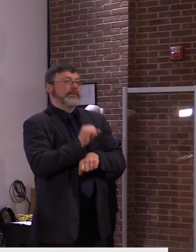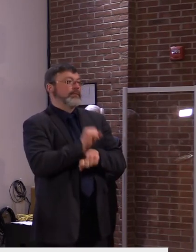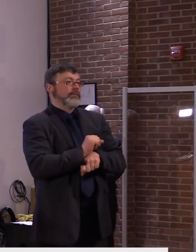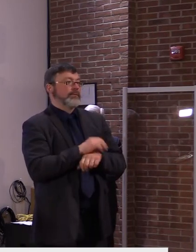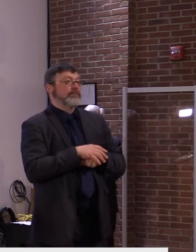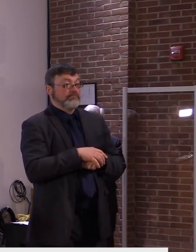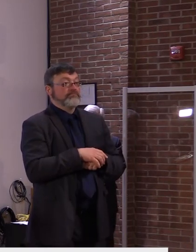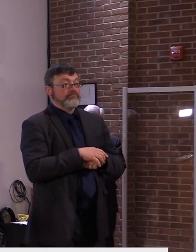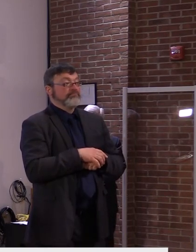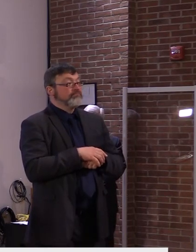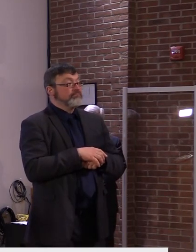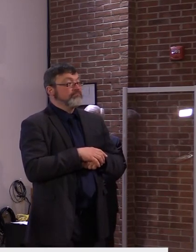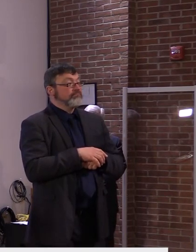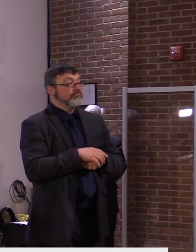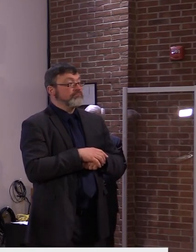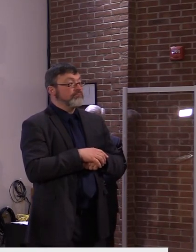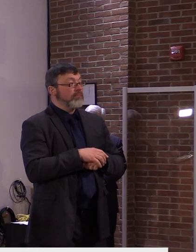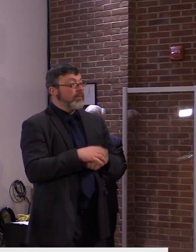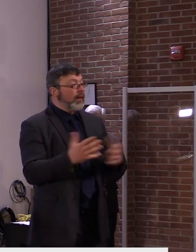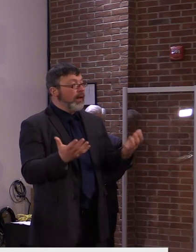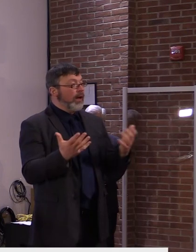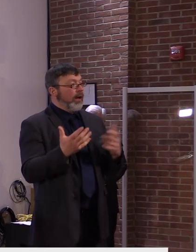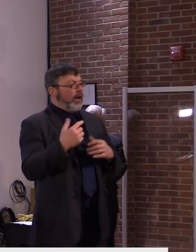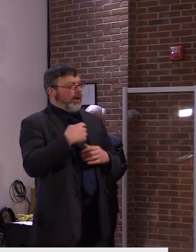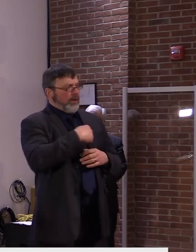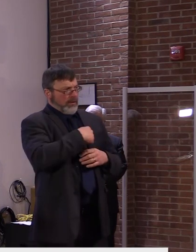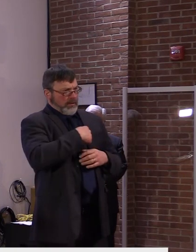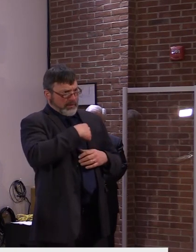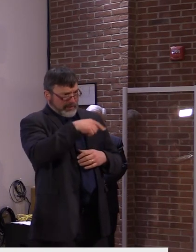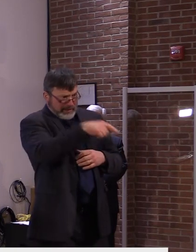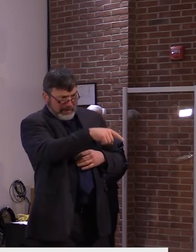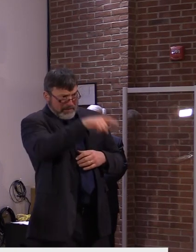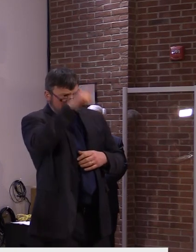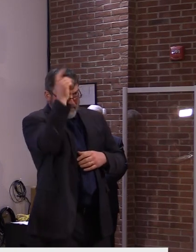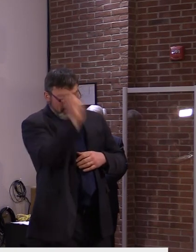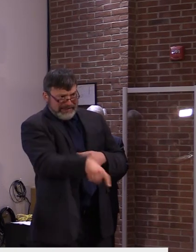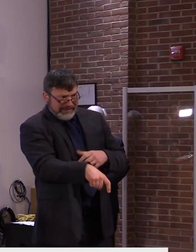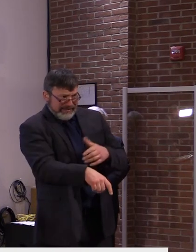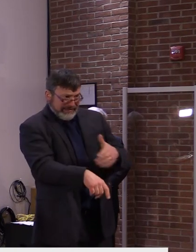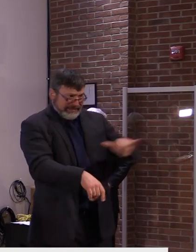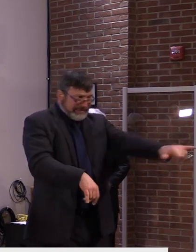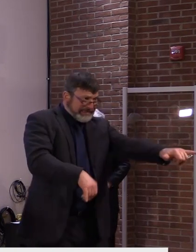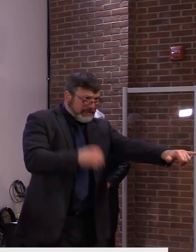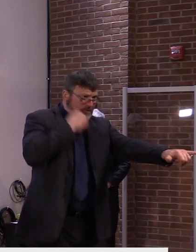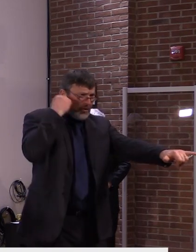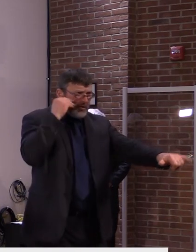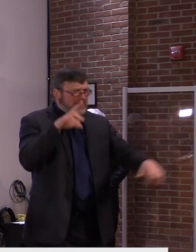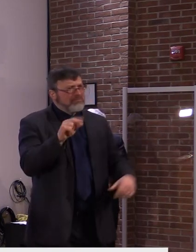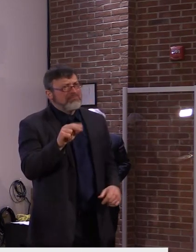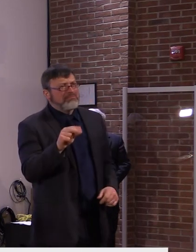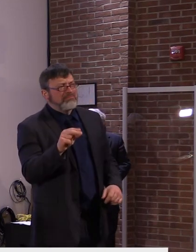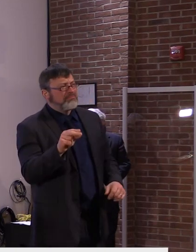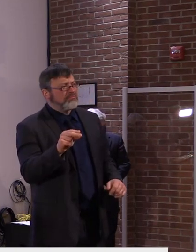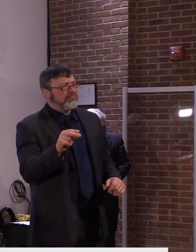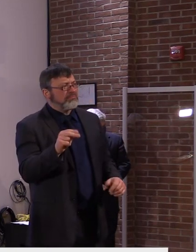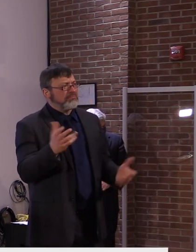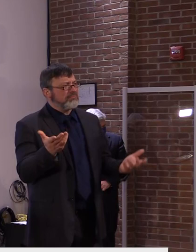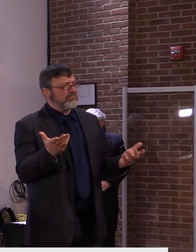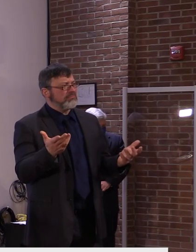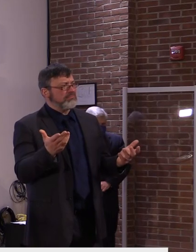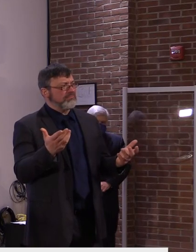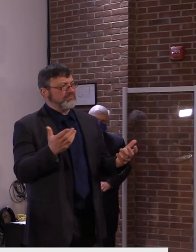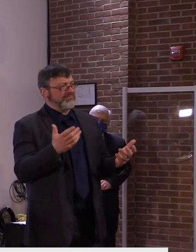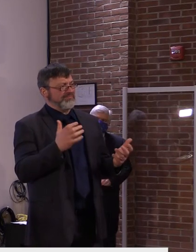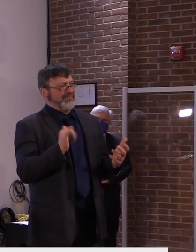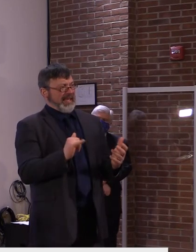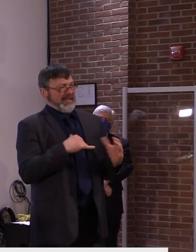learning. So I guess my short answer would be that this fourth grader should be very